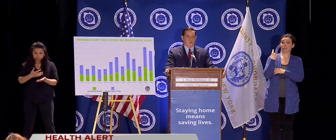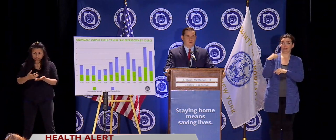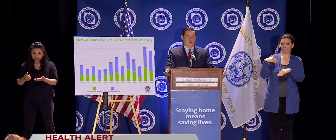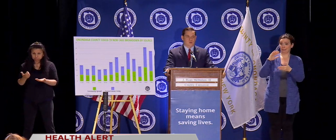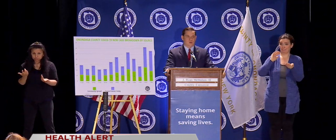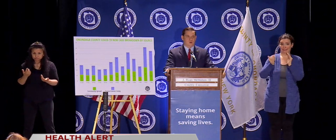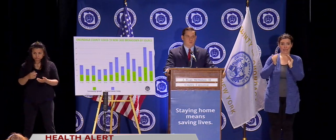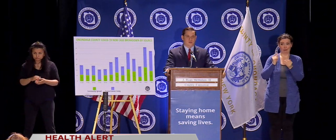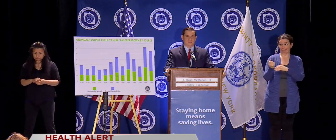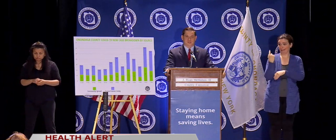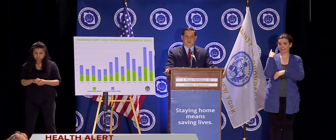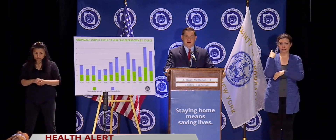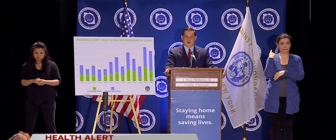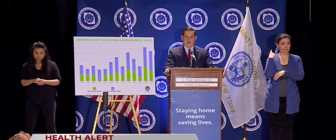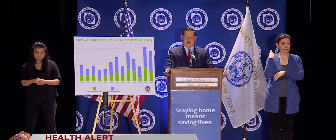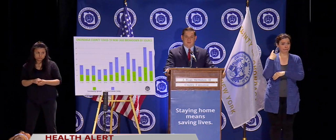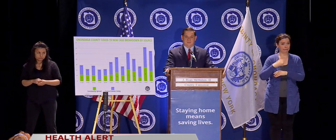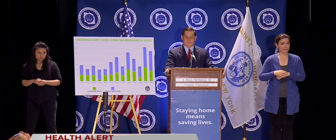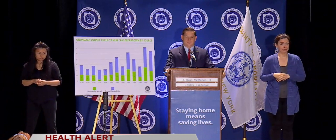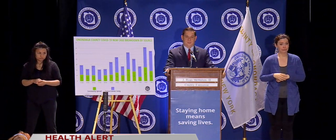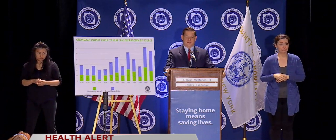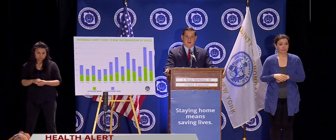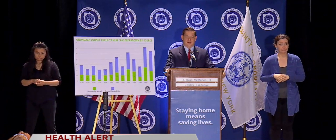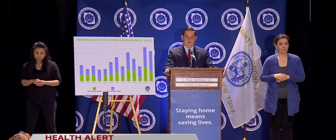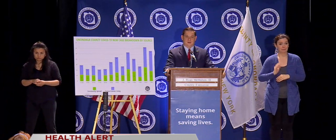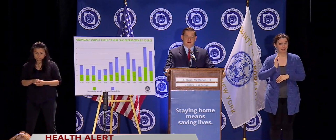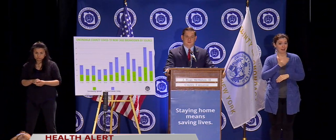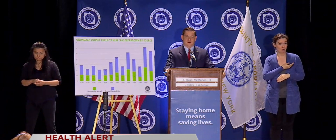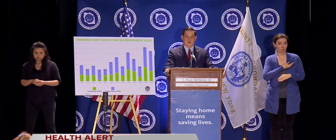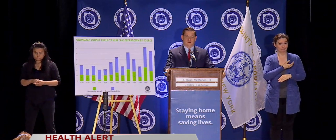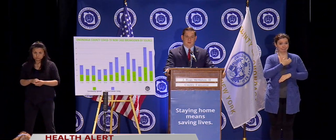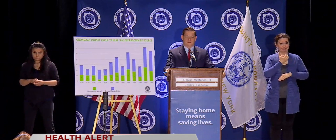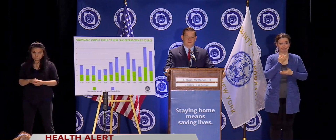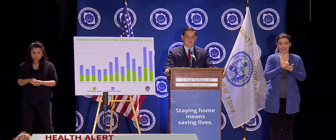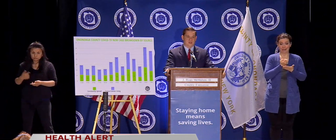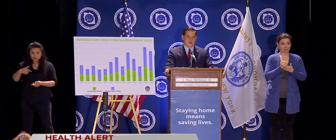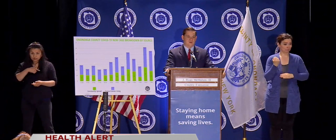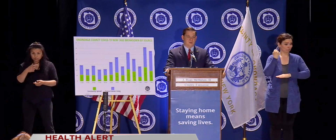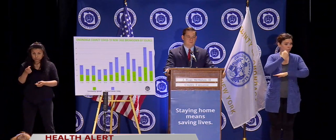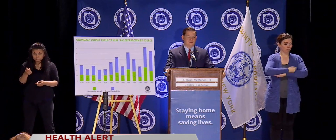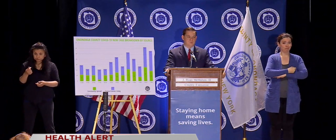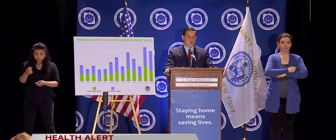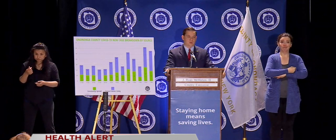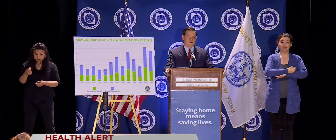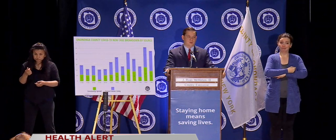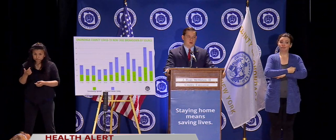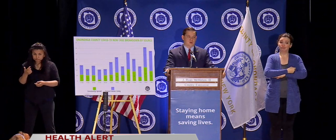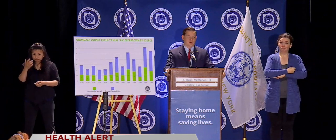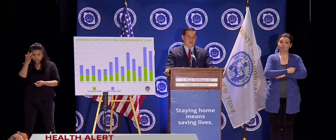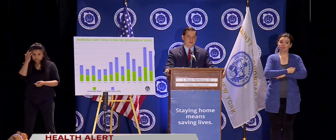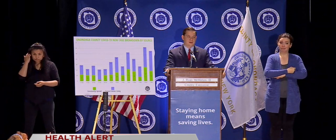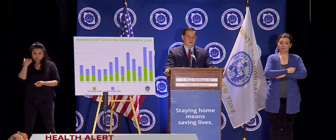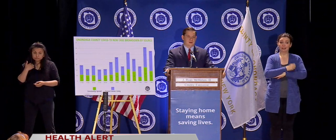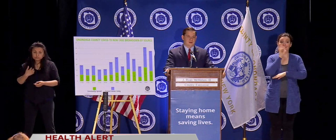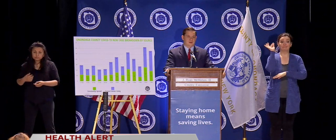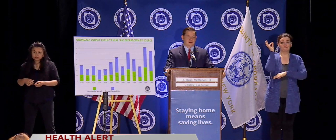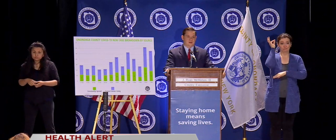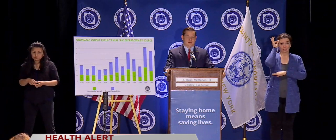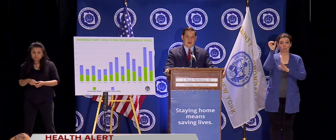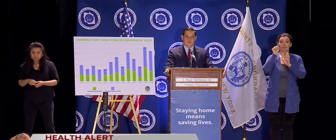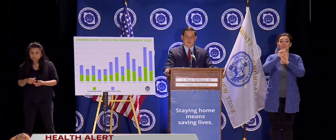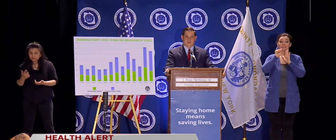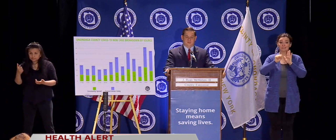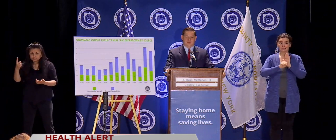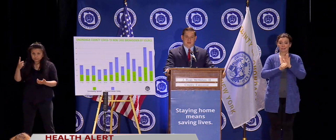So we didn't shut down our economy. The federal government, state government, local government all agreed